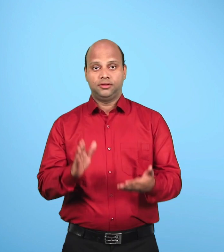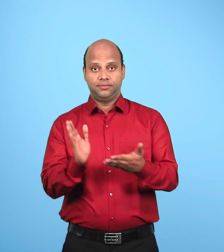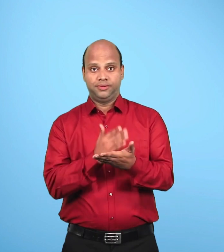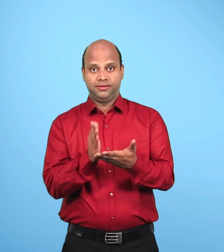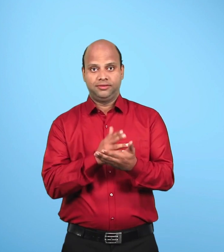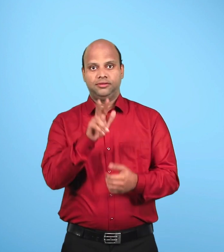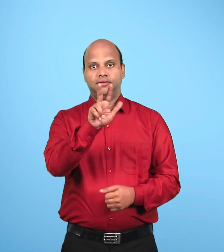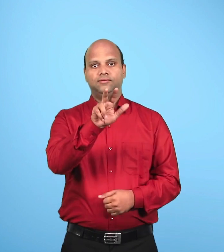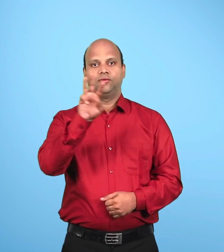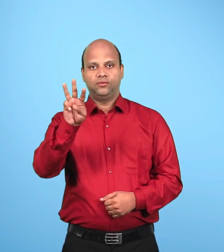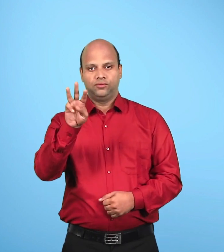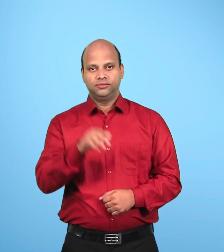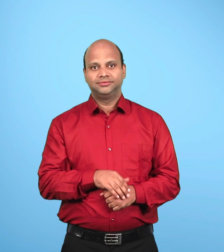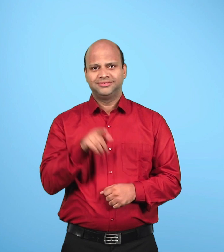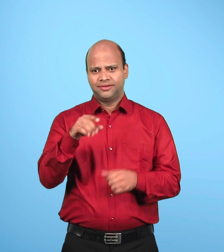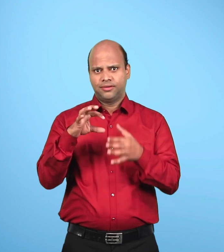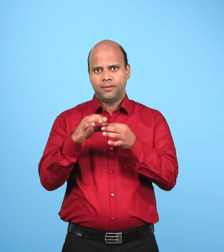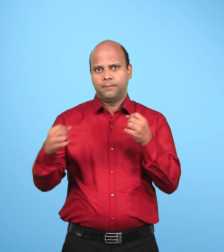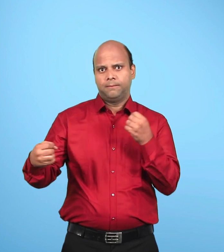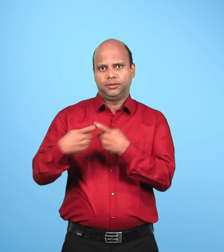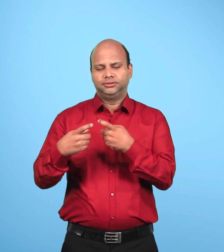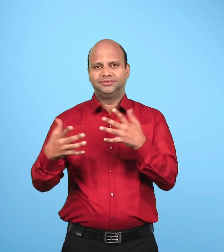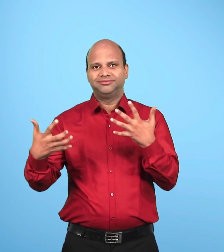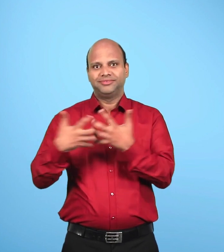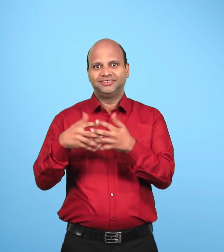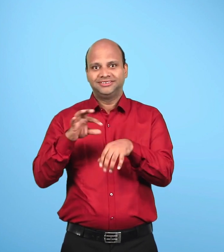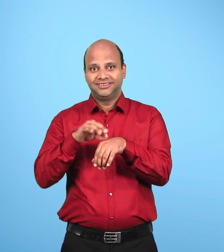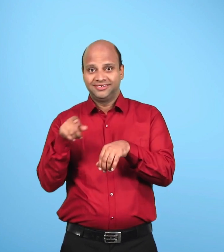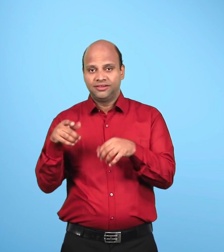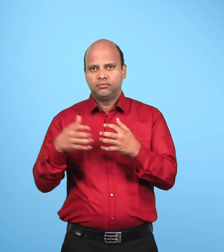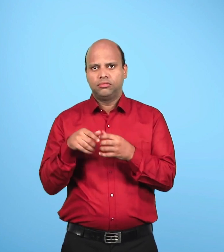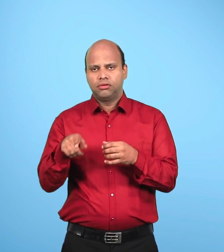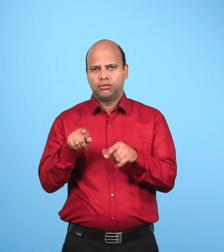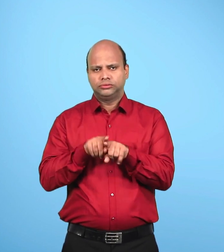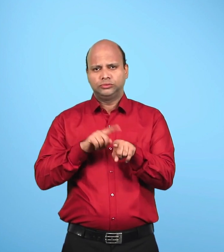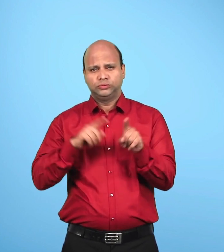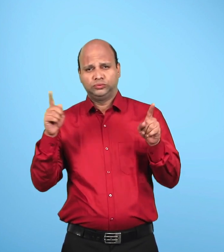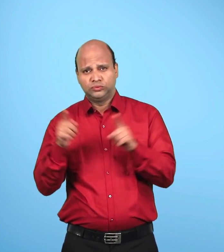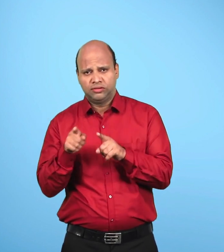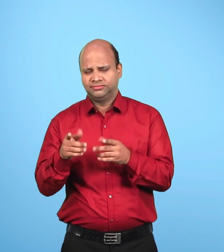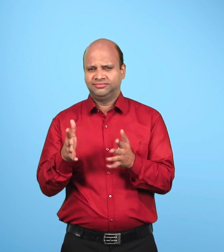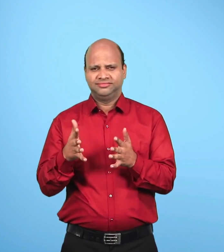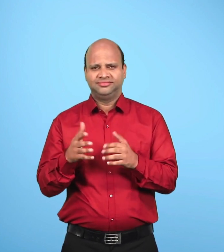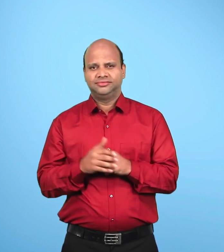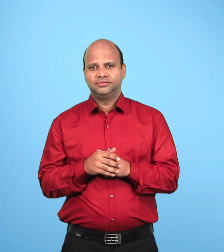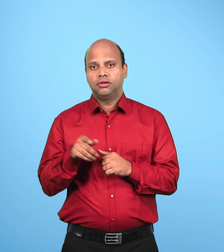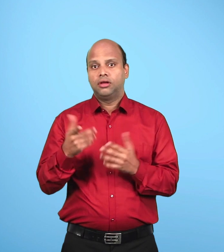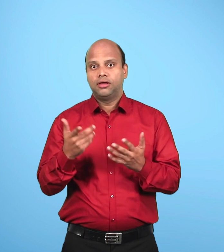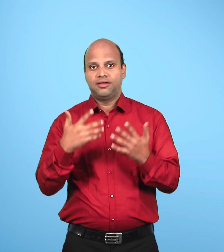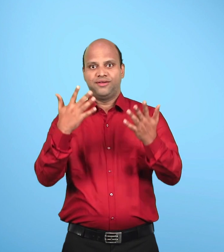Page 83. Adaptation does not take place in a short time because the